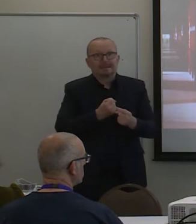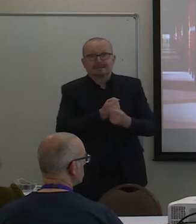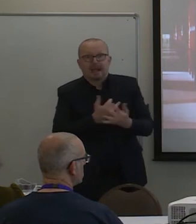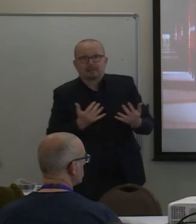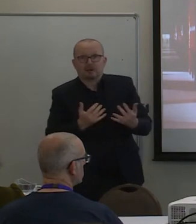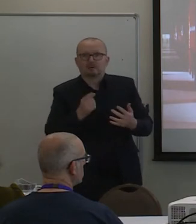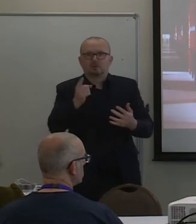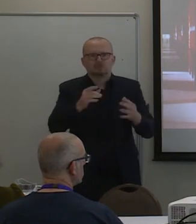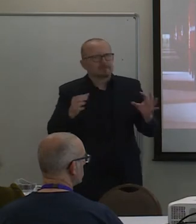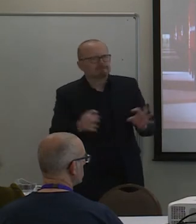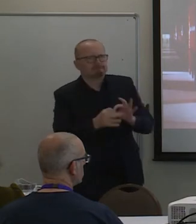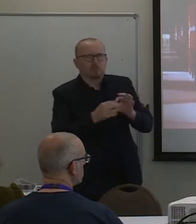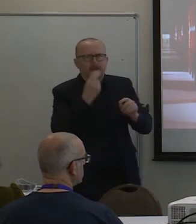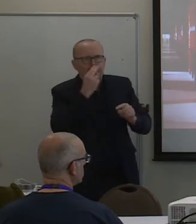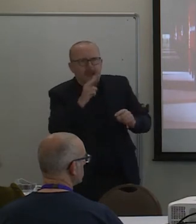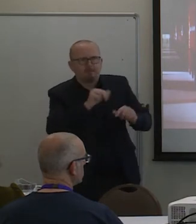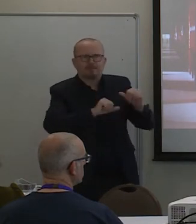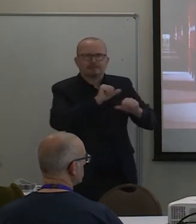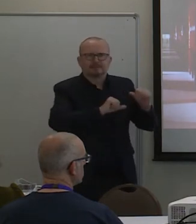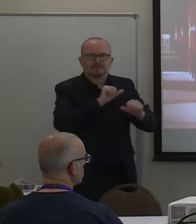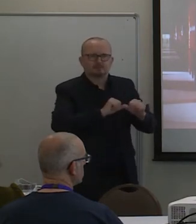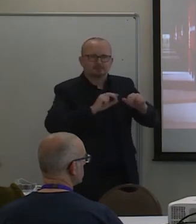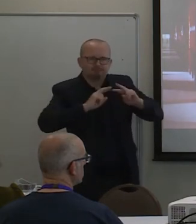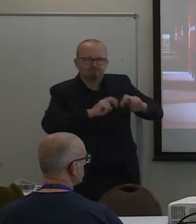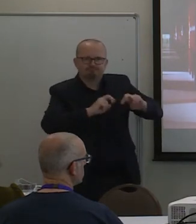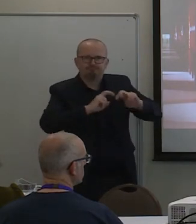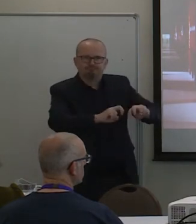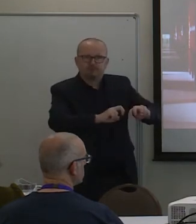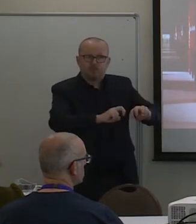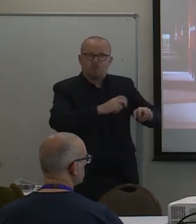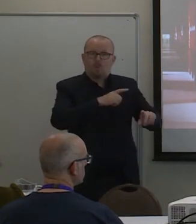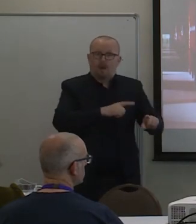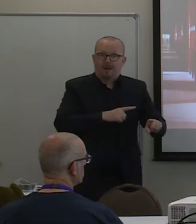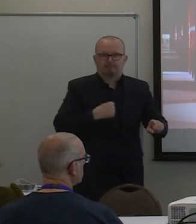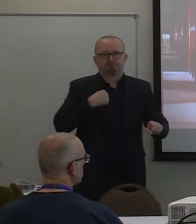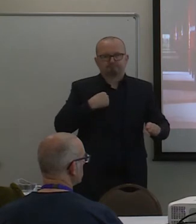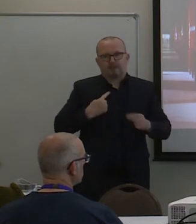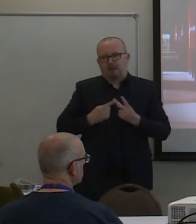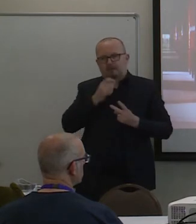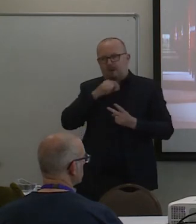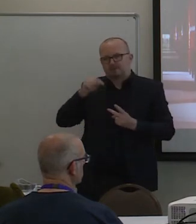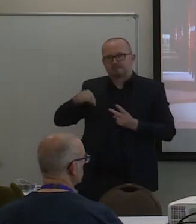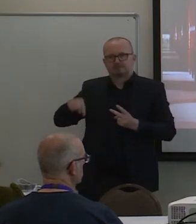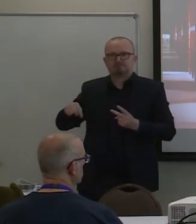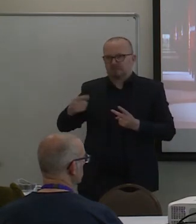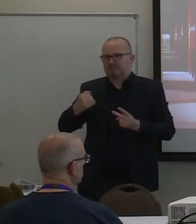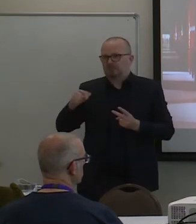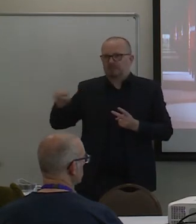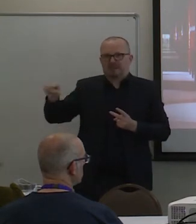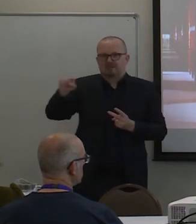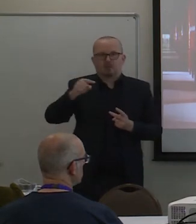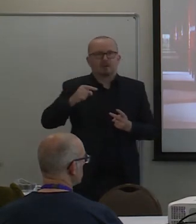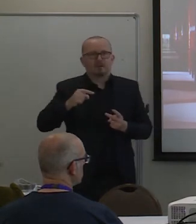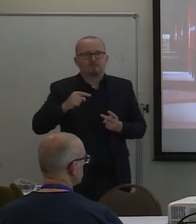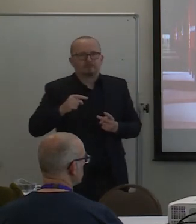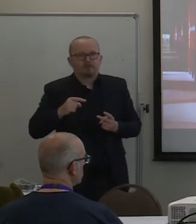of your family and your ancestors, that came because myself and some of the guys that we worked with, who are probably here in this room somewhere, actually